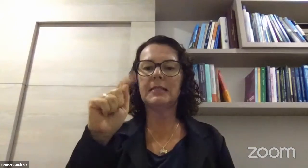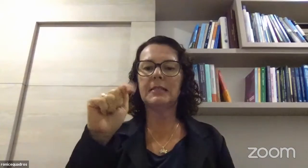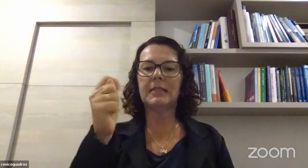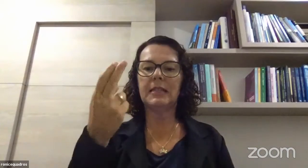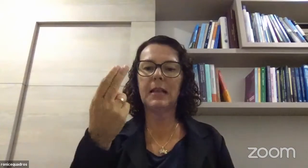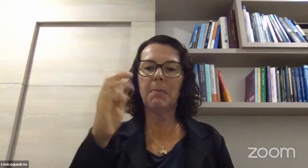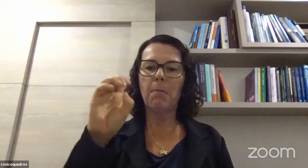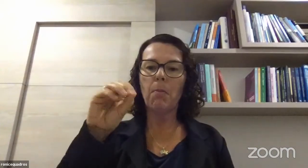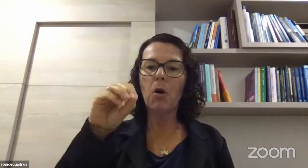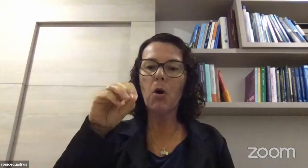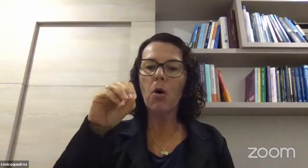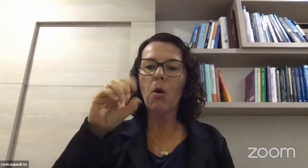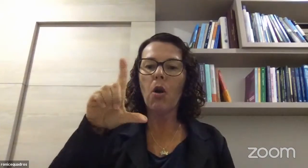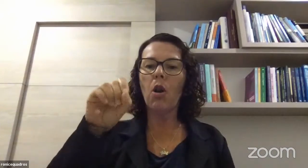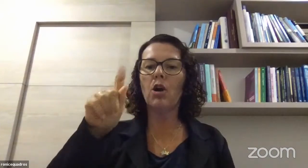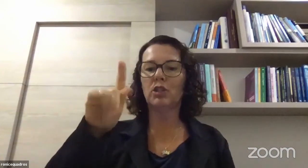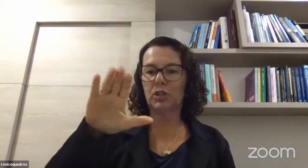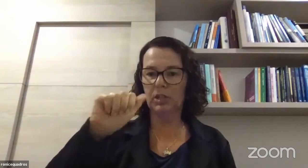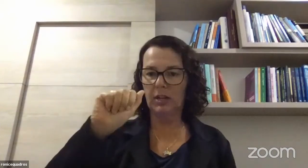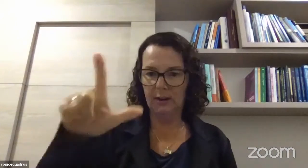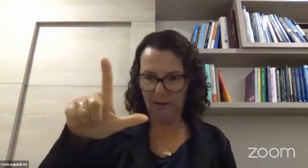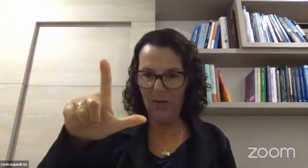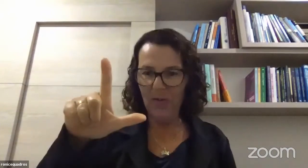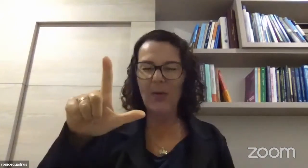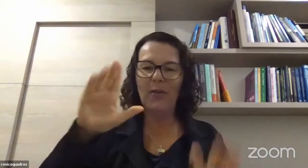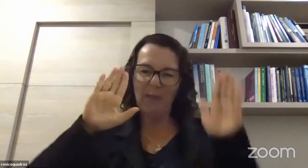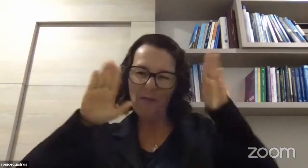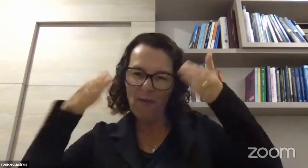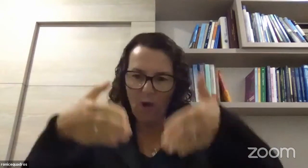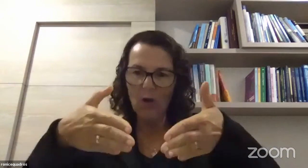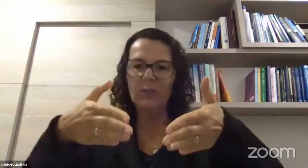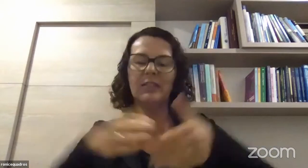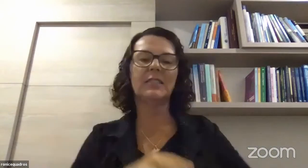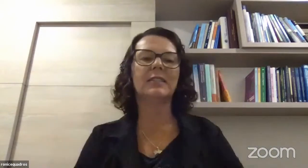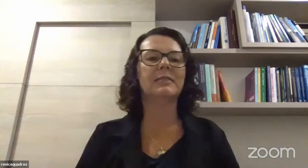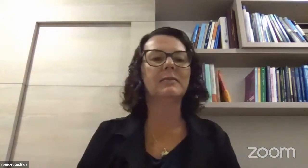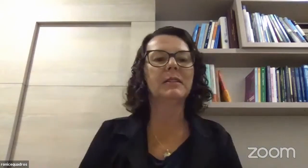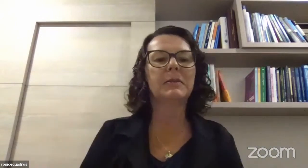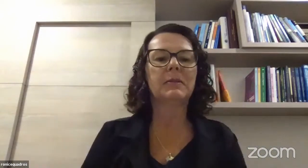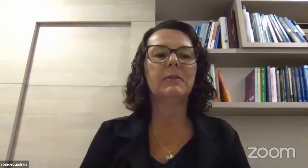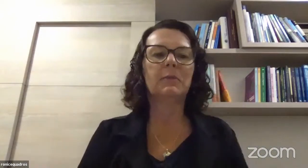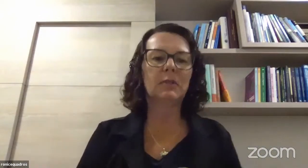Today, my talk is more related to the